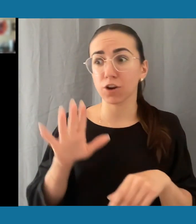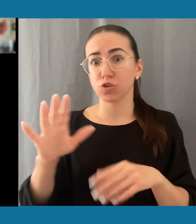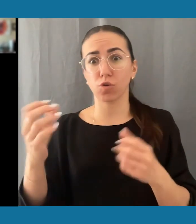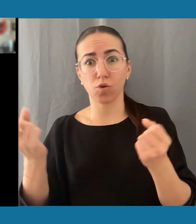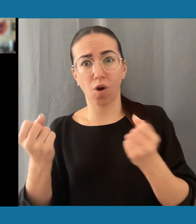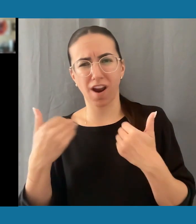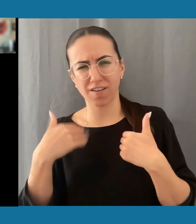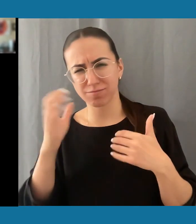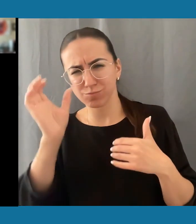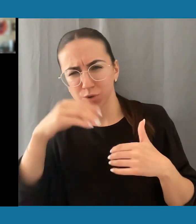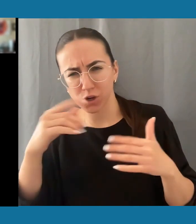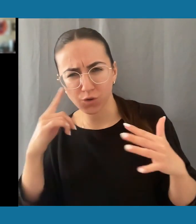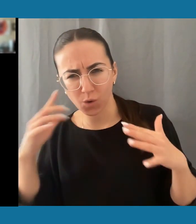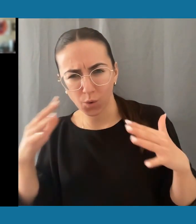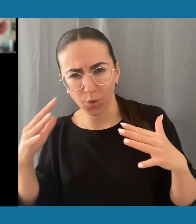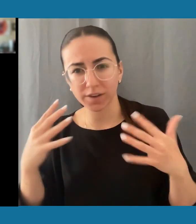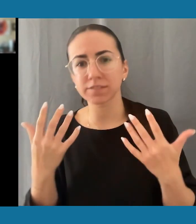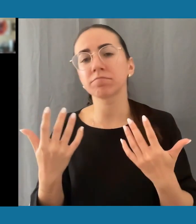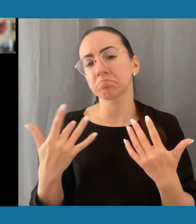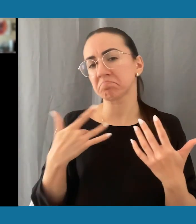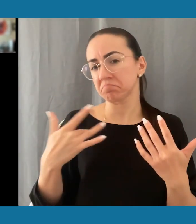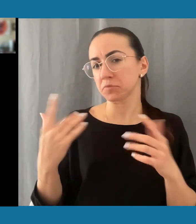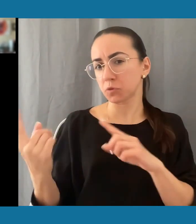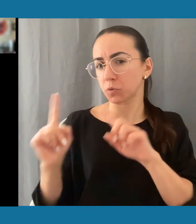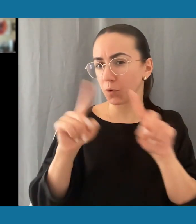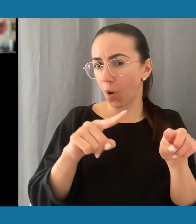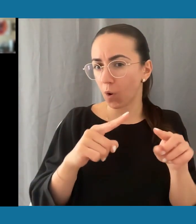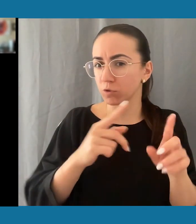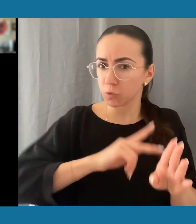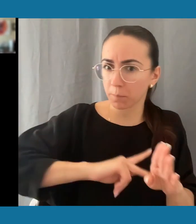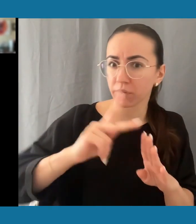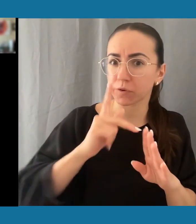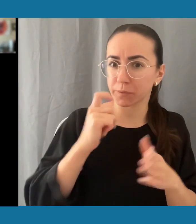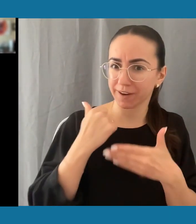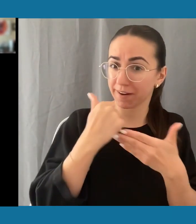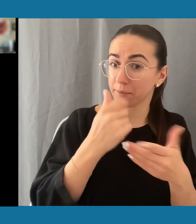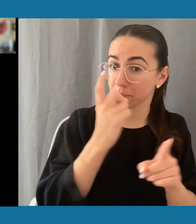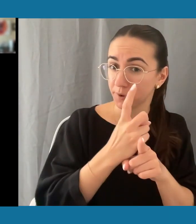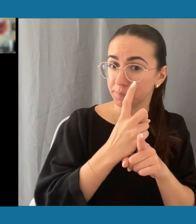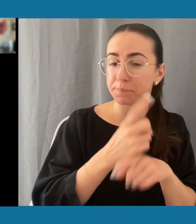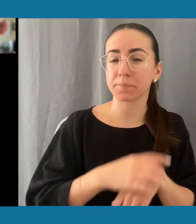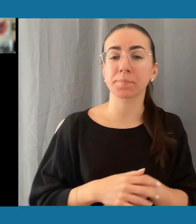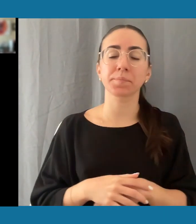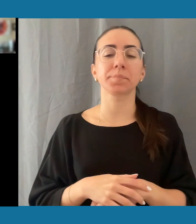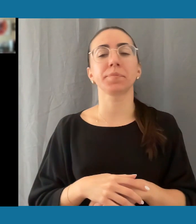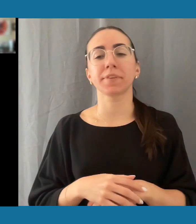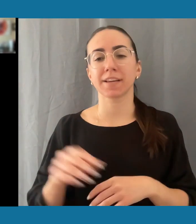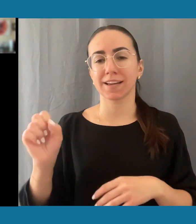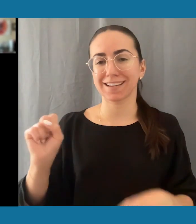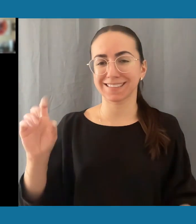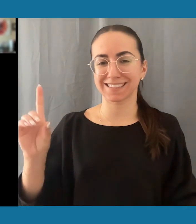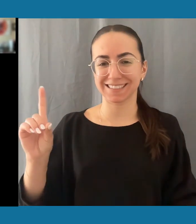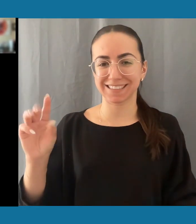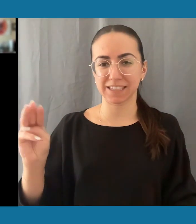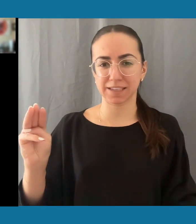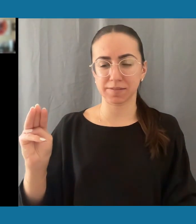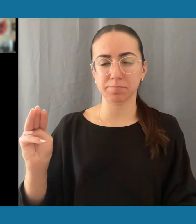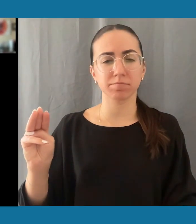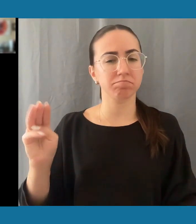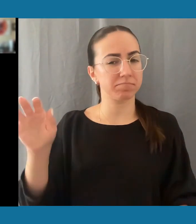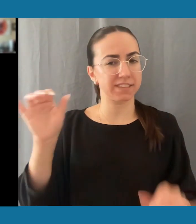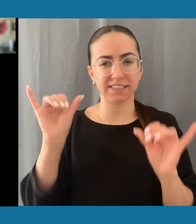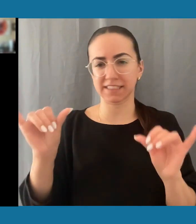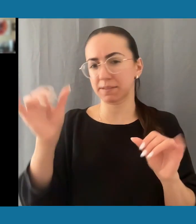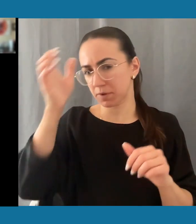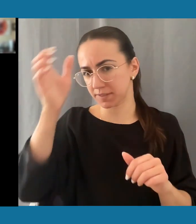take it to a mechanic or a professional that can fix your car. SDM works in the same way. It is